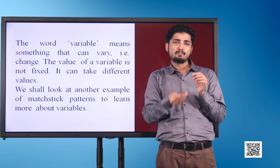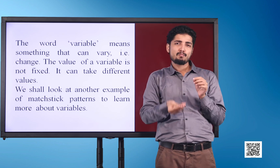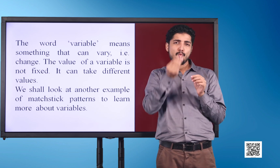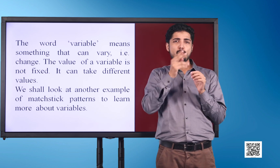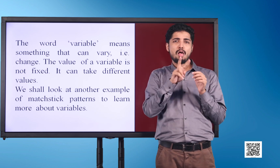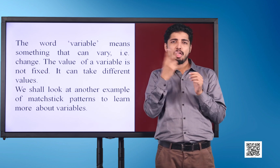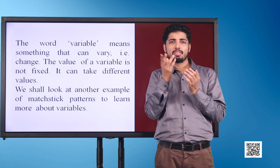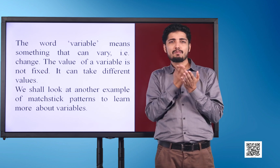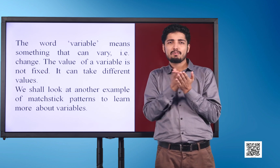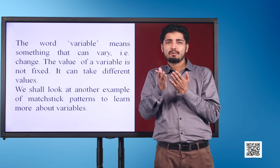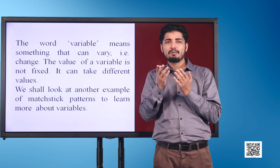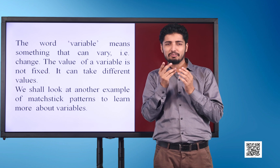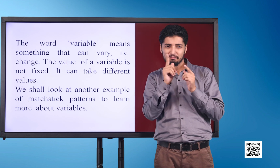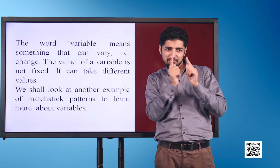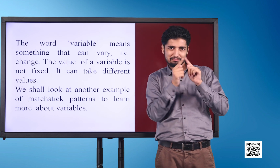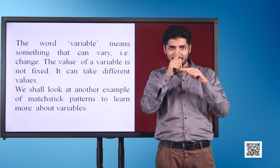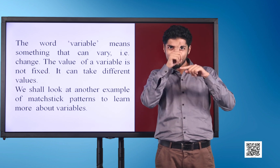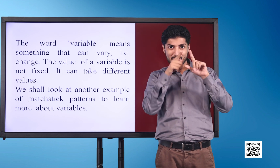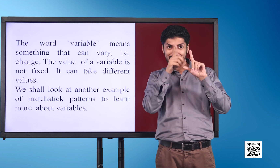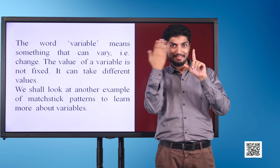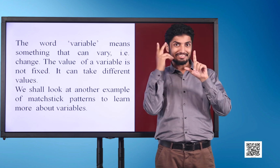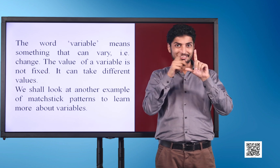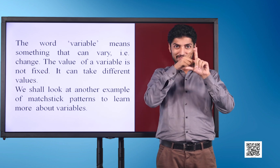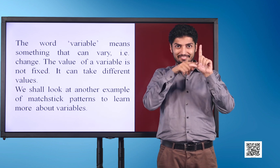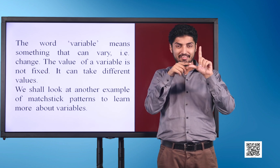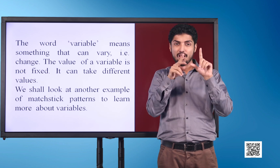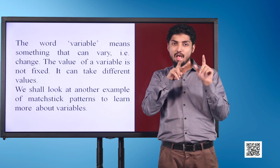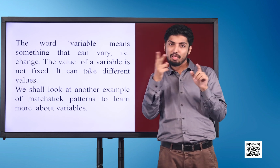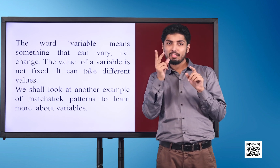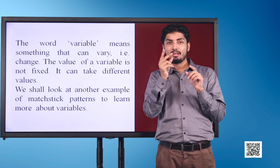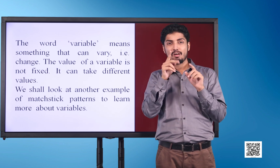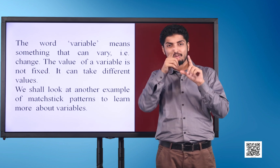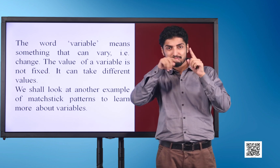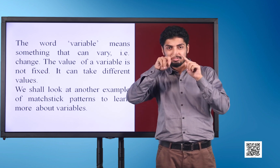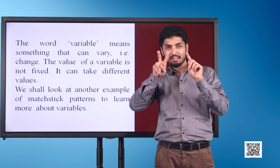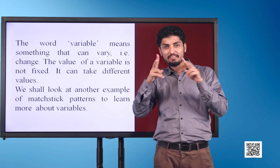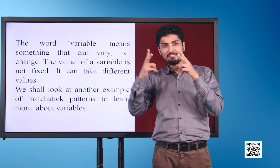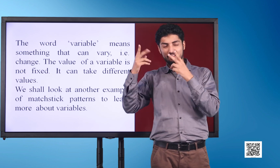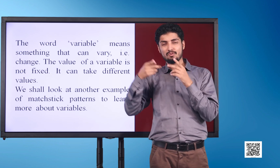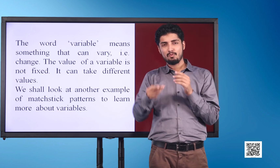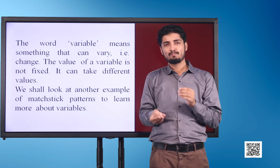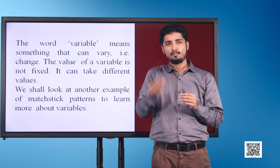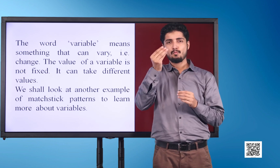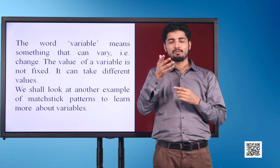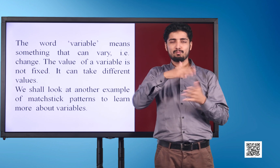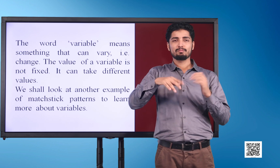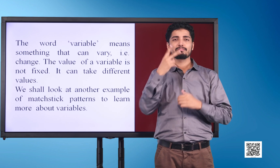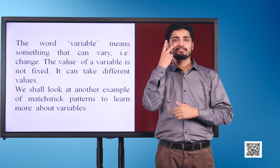We shall look at another example of matchstick patterns to learn more about variables.